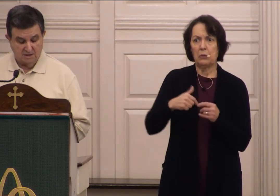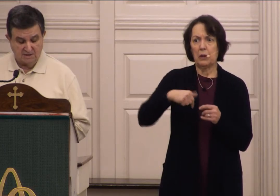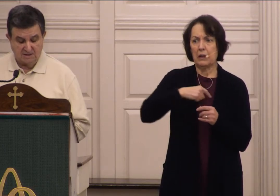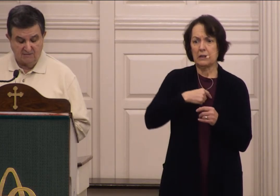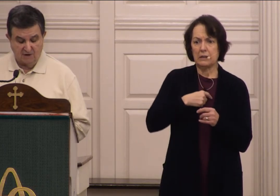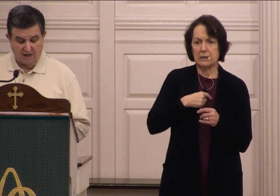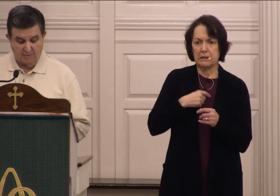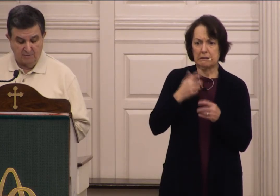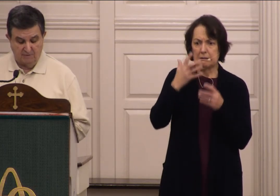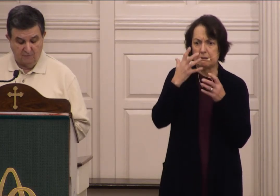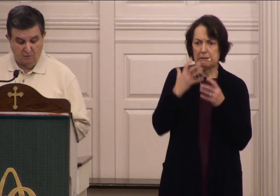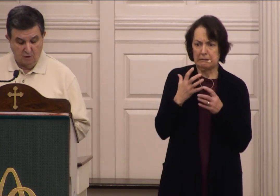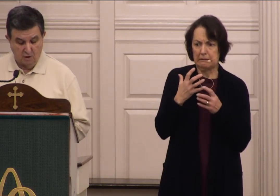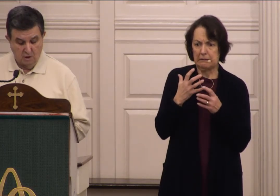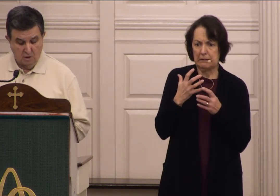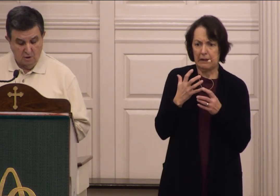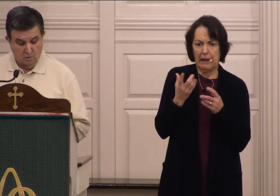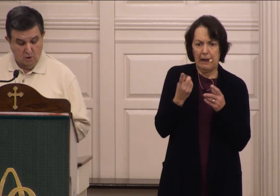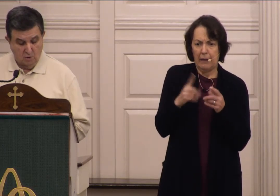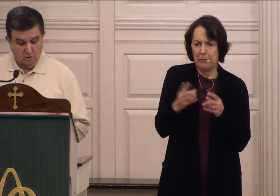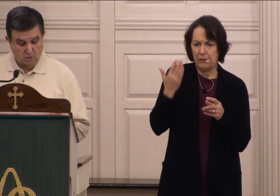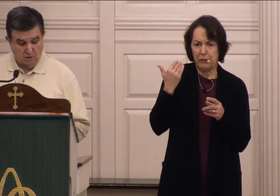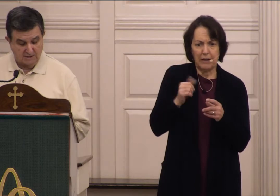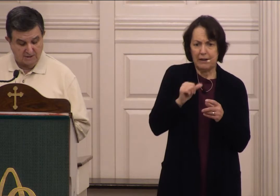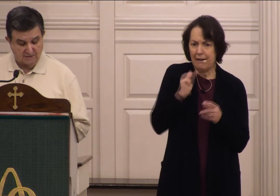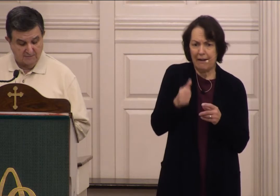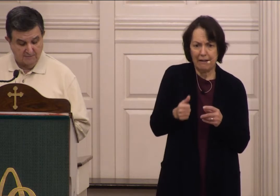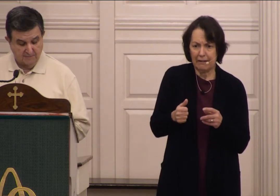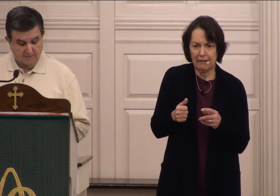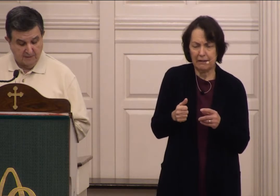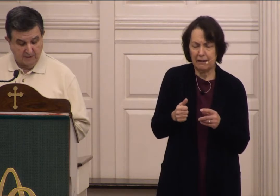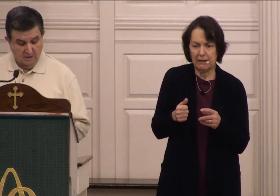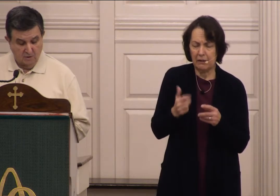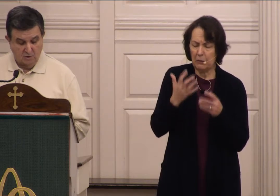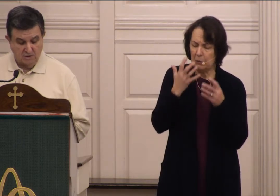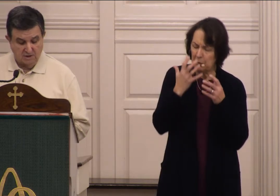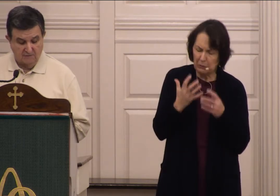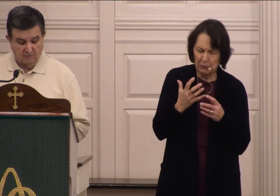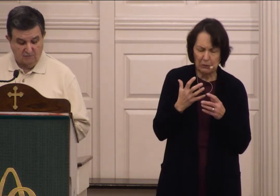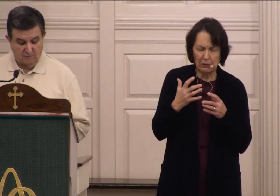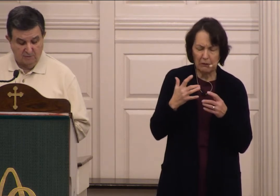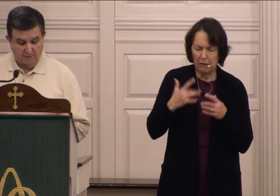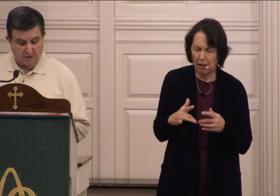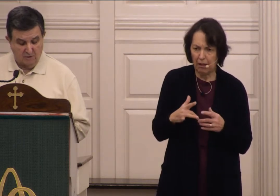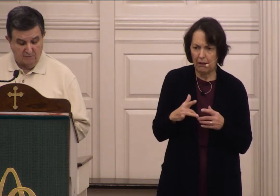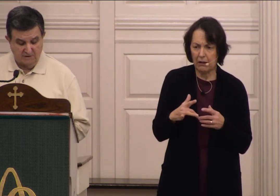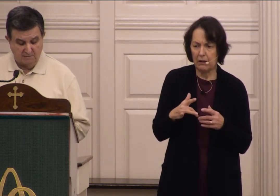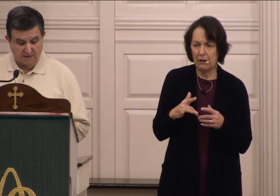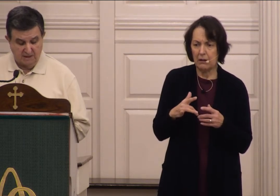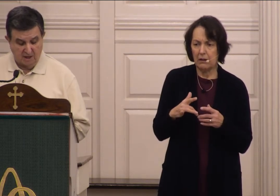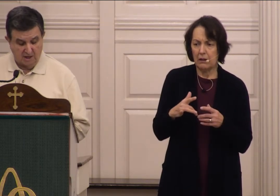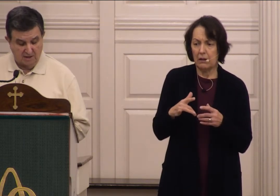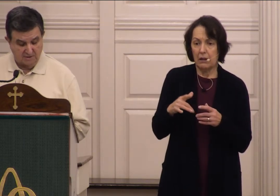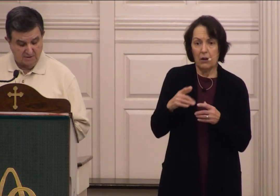never happened before. Woe to us! Who can deliver us from the power of these mighty